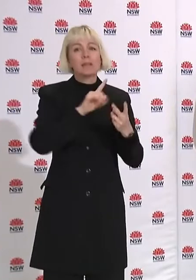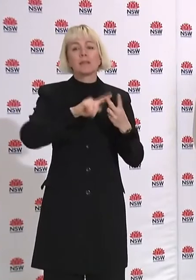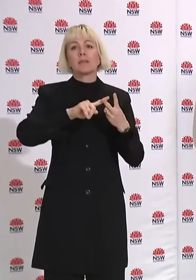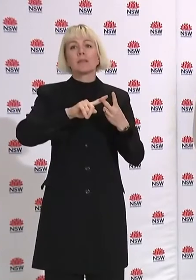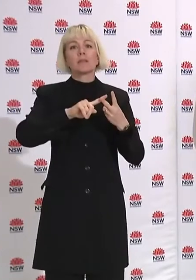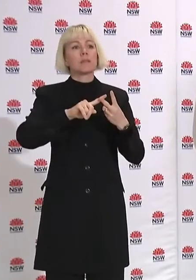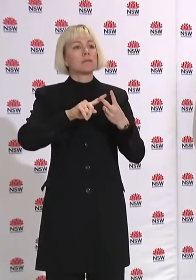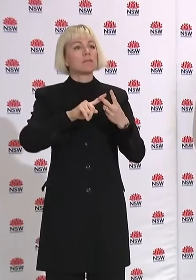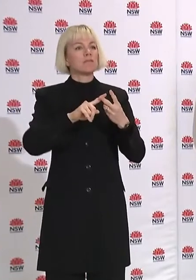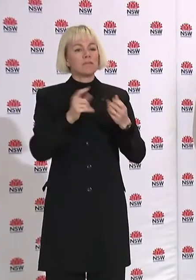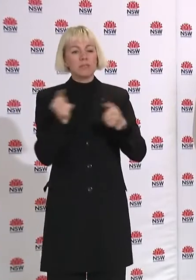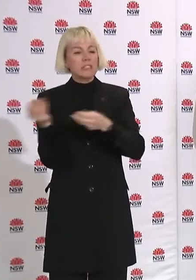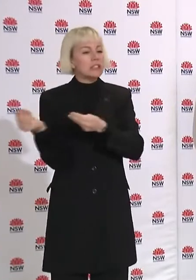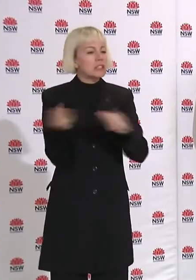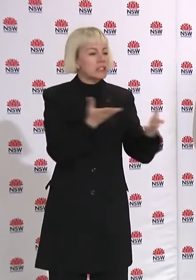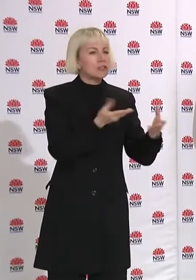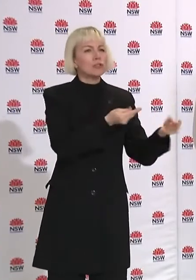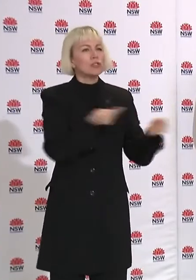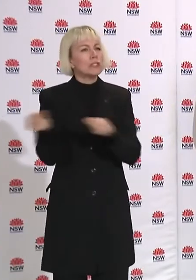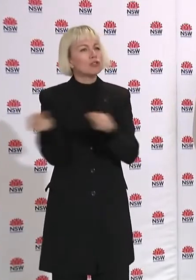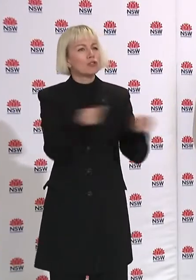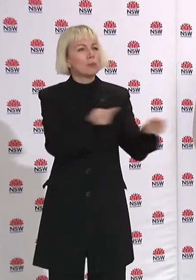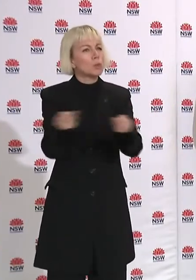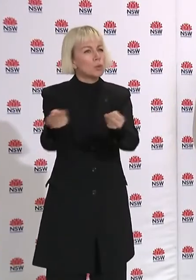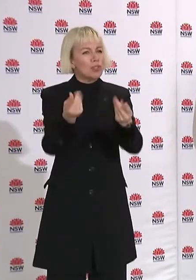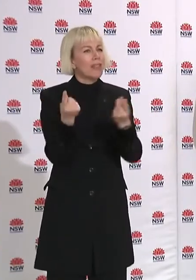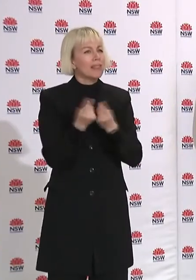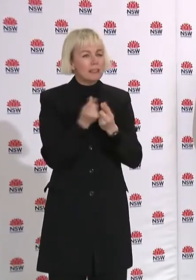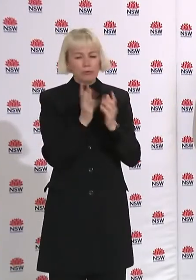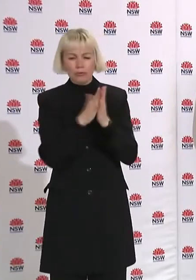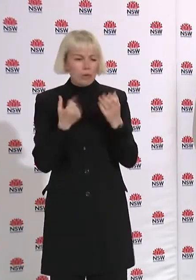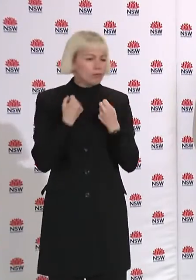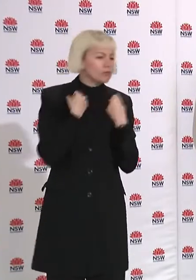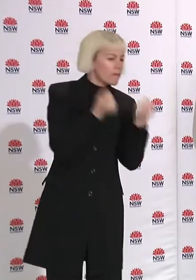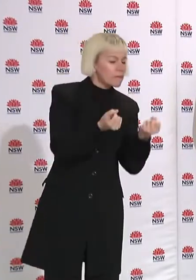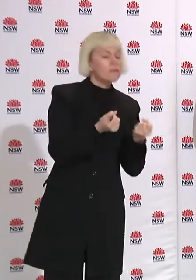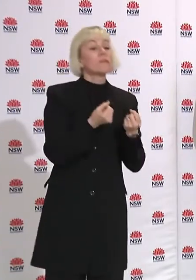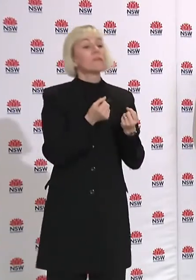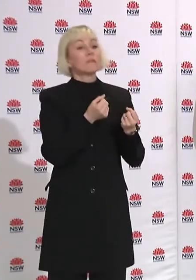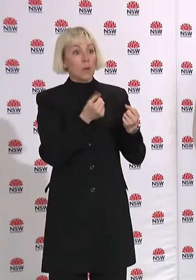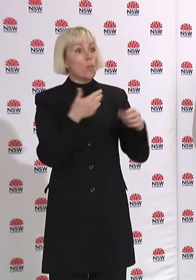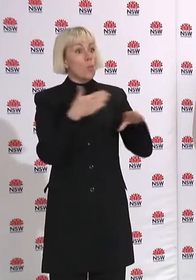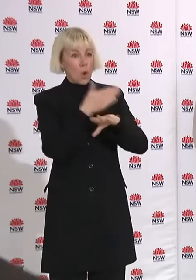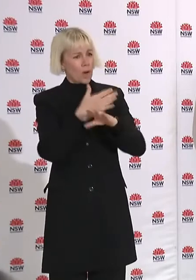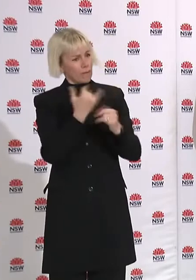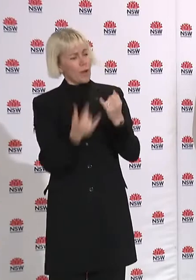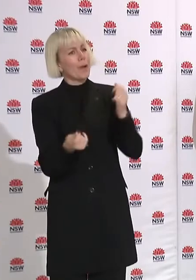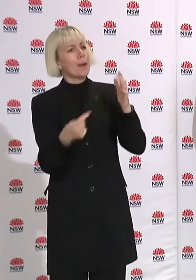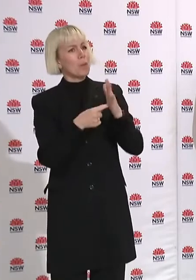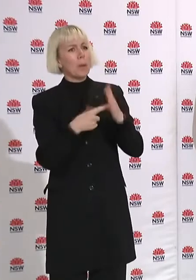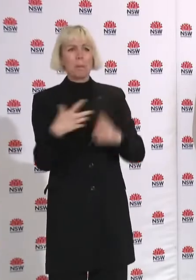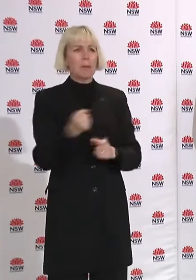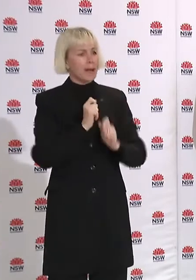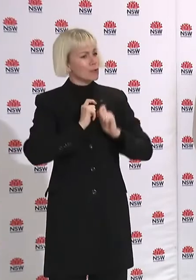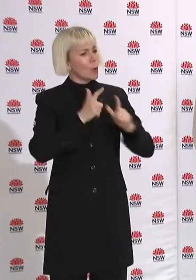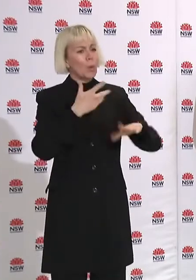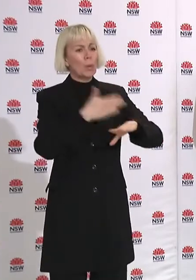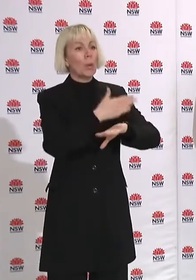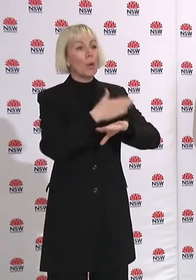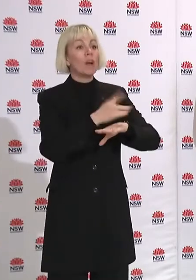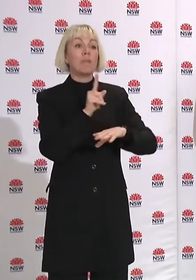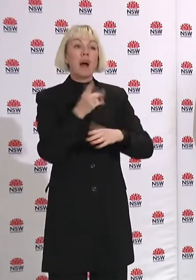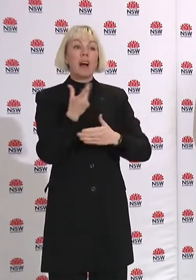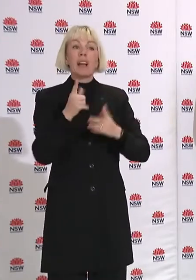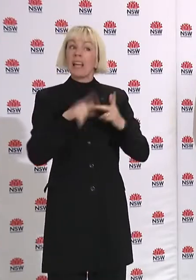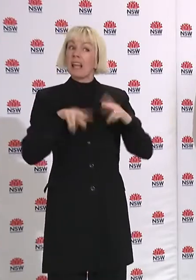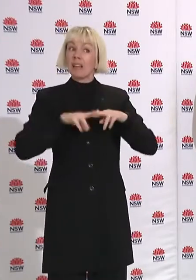distribution chains, unfortunately are acquiring it or getting the virus and taking it home, and then everybody in their family is having it. And